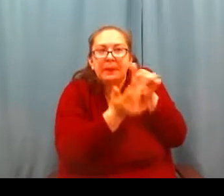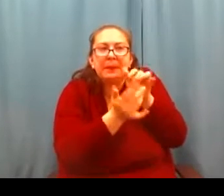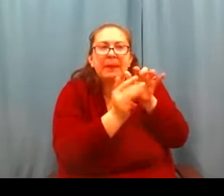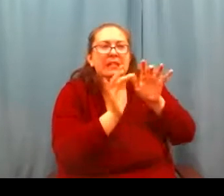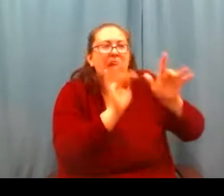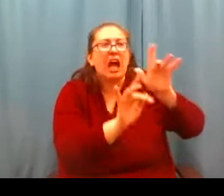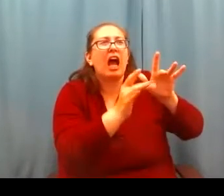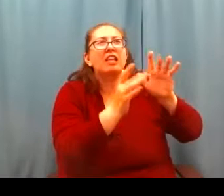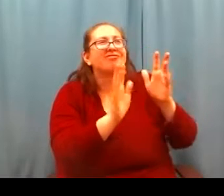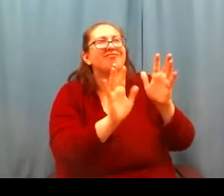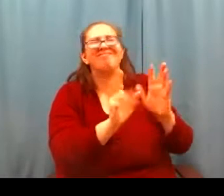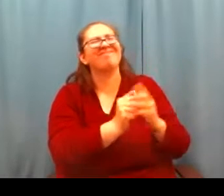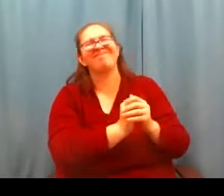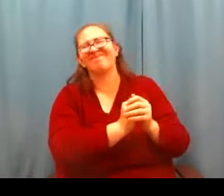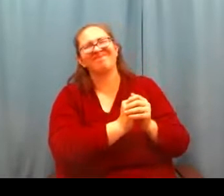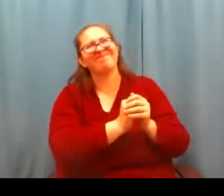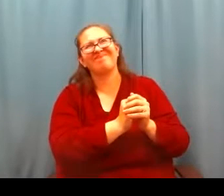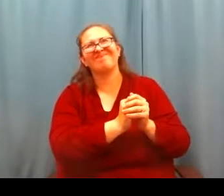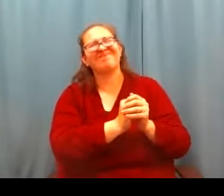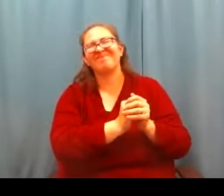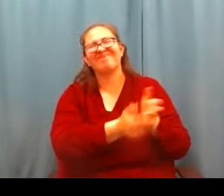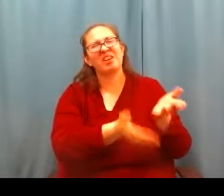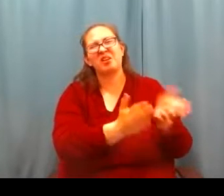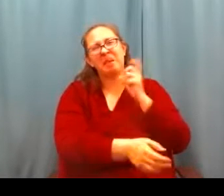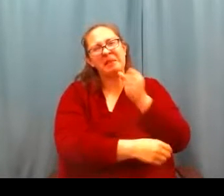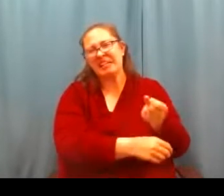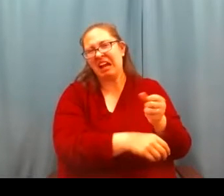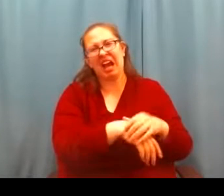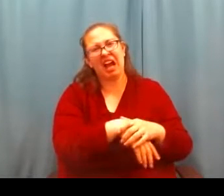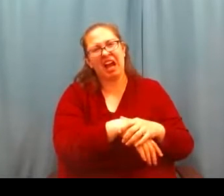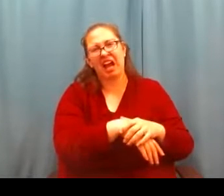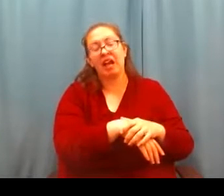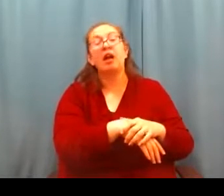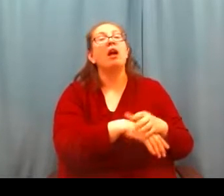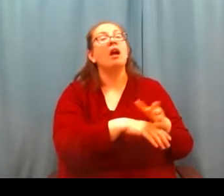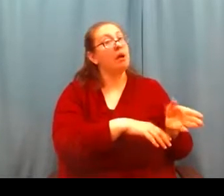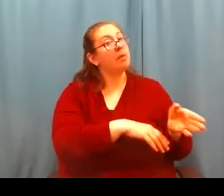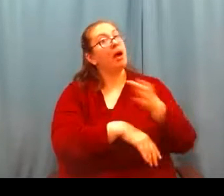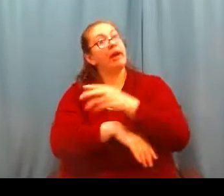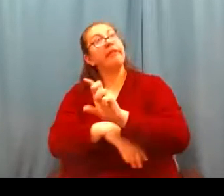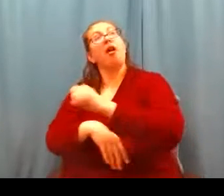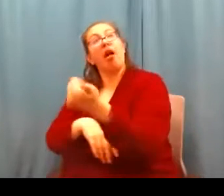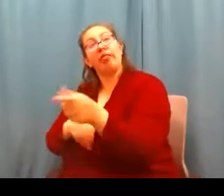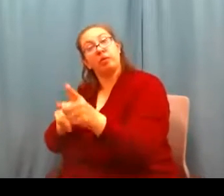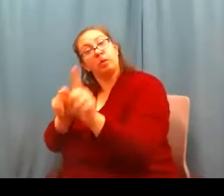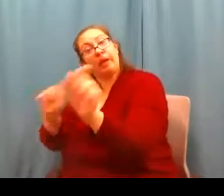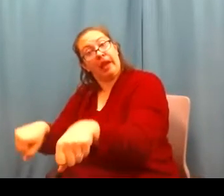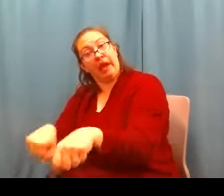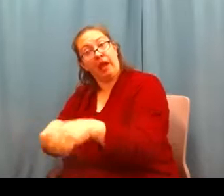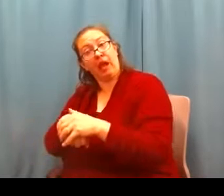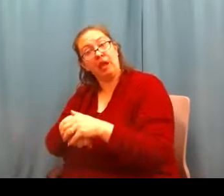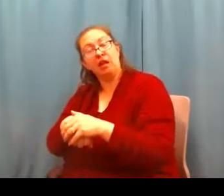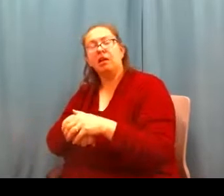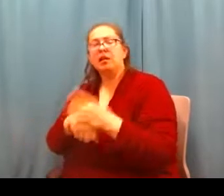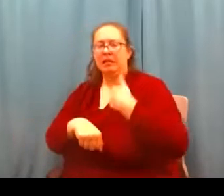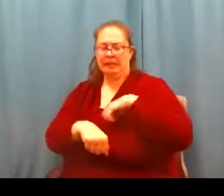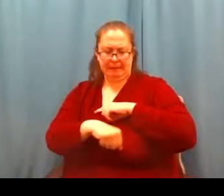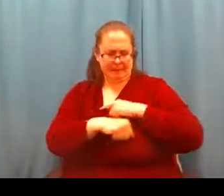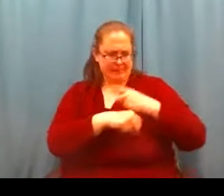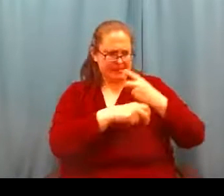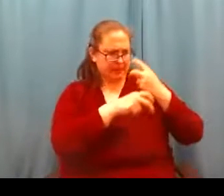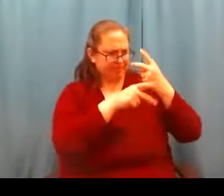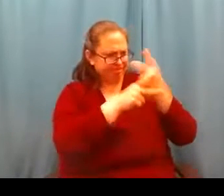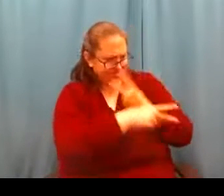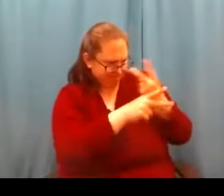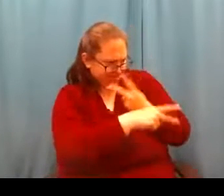It's unlikely you'll be able to do those, but you will be able to do other things. So we are working hard. The